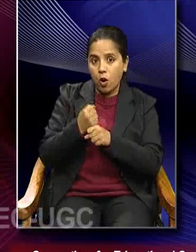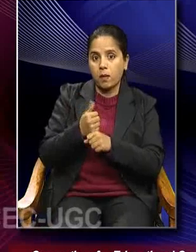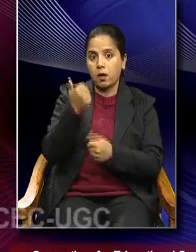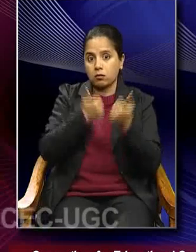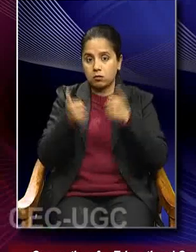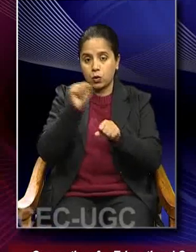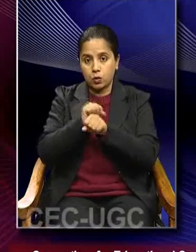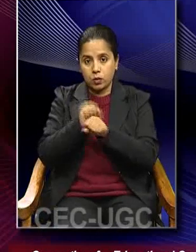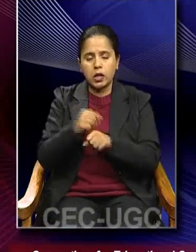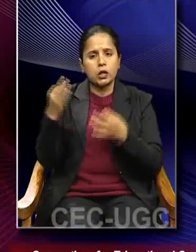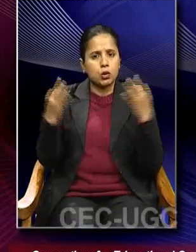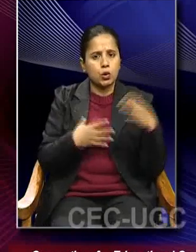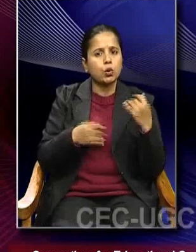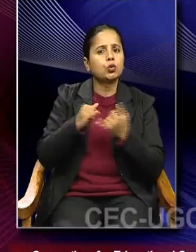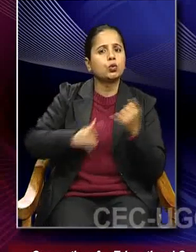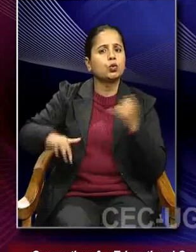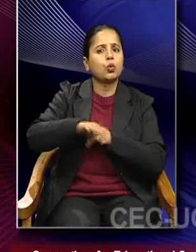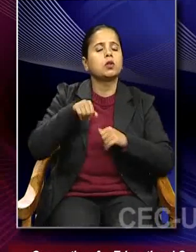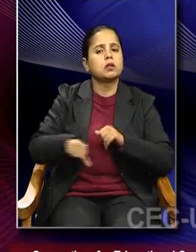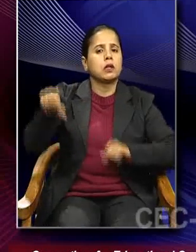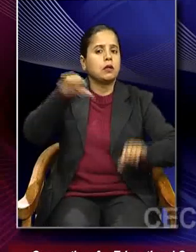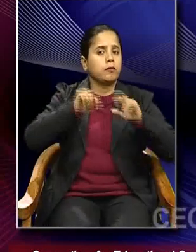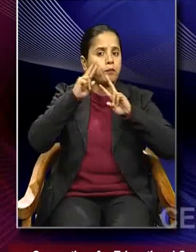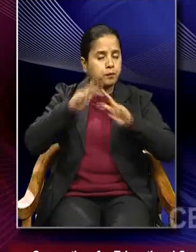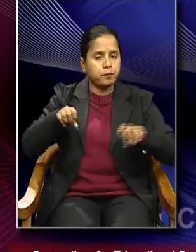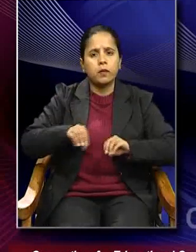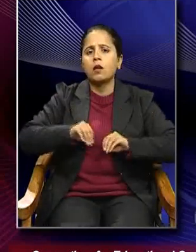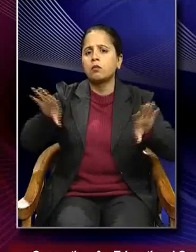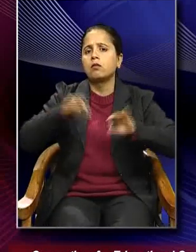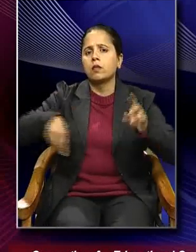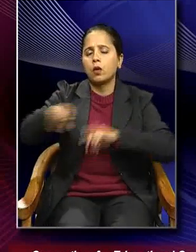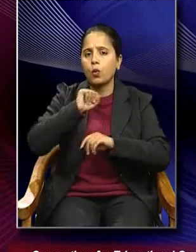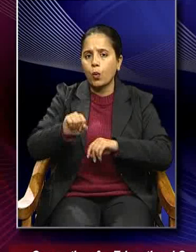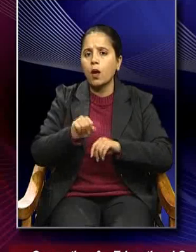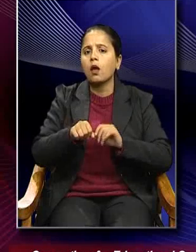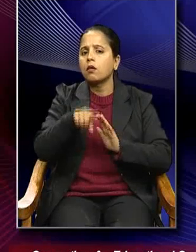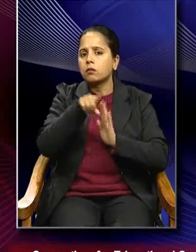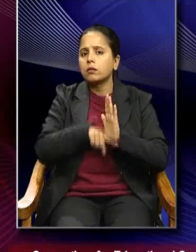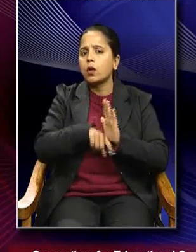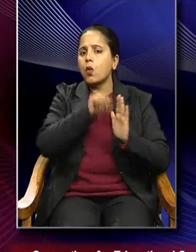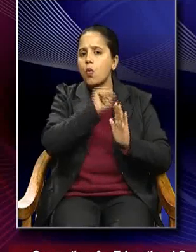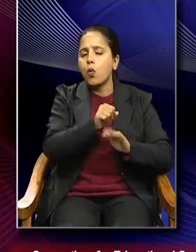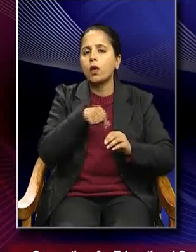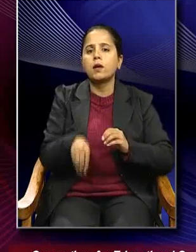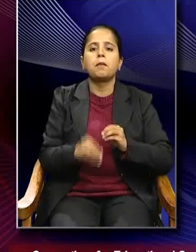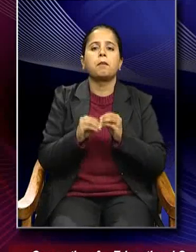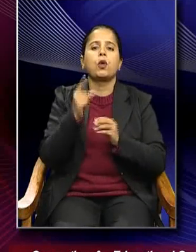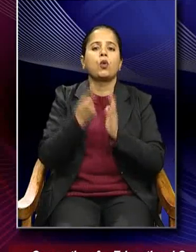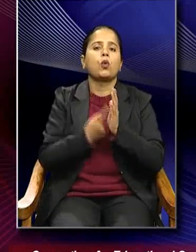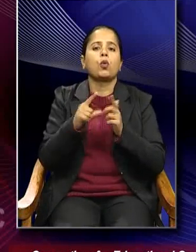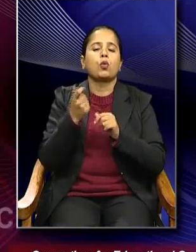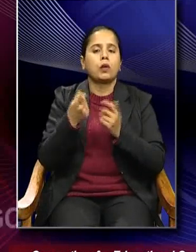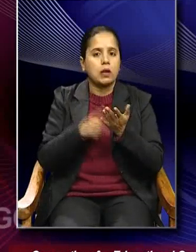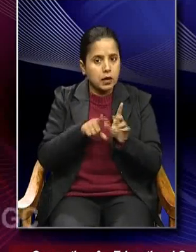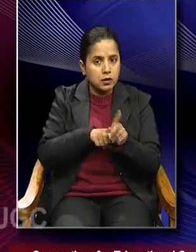So the new social science research is spreading the ethos of bureaucracy into other spheres